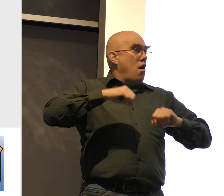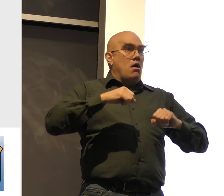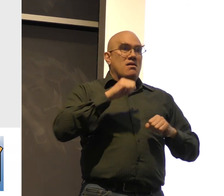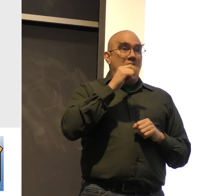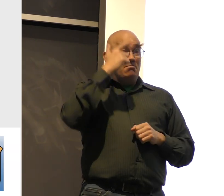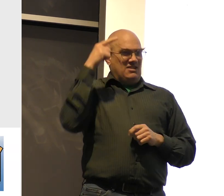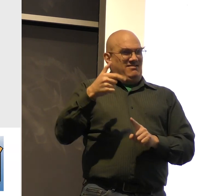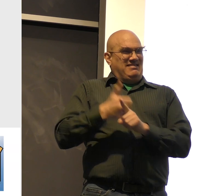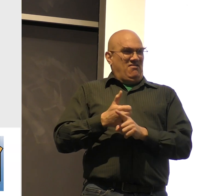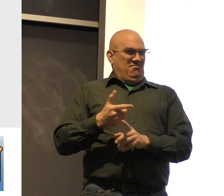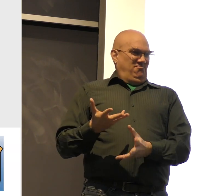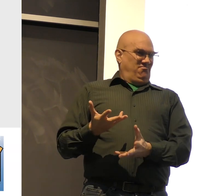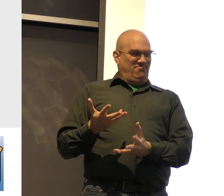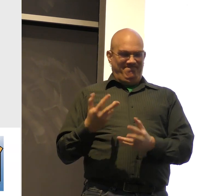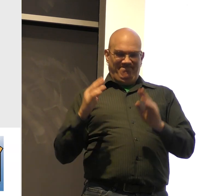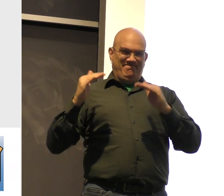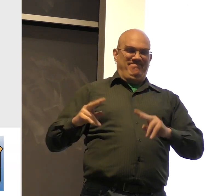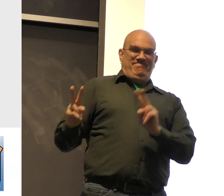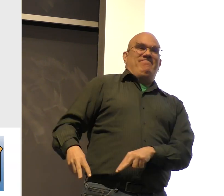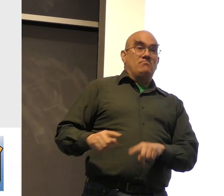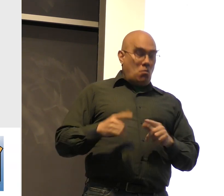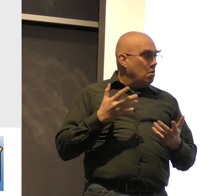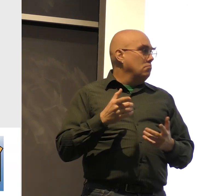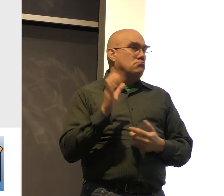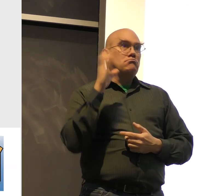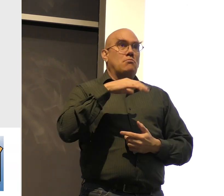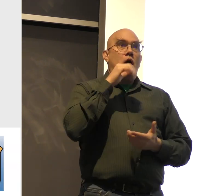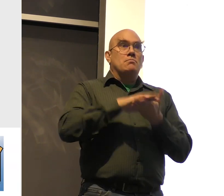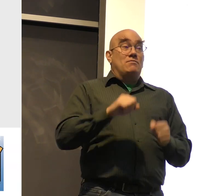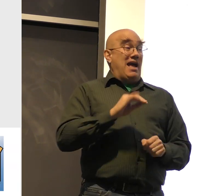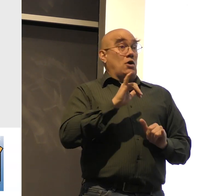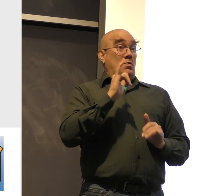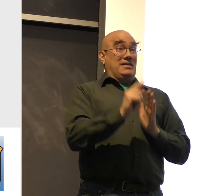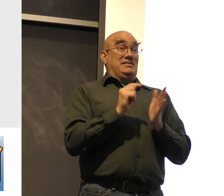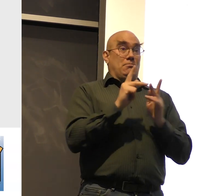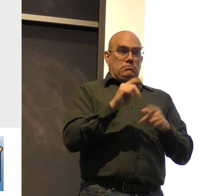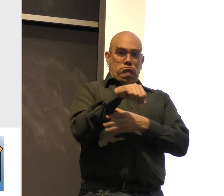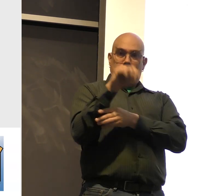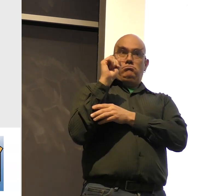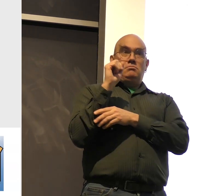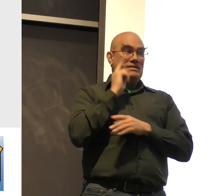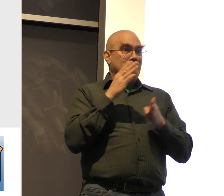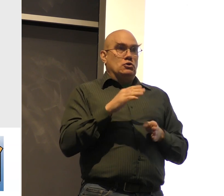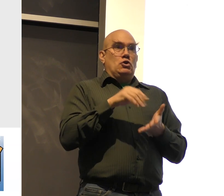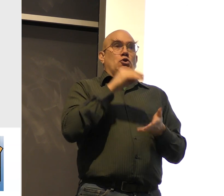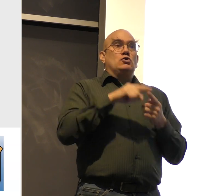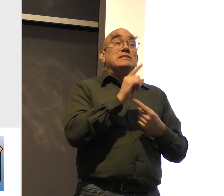different. She was an oddity, not because it had anything disparaging about herself. It's just, at that time, people were blown away